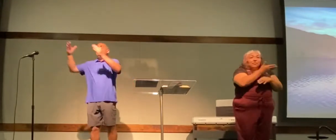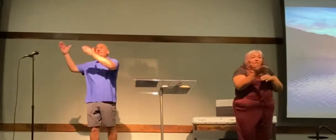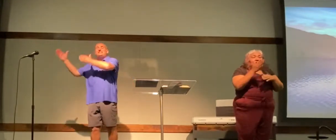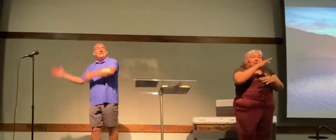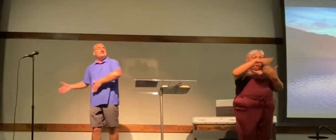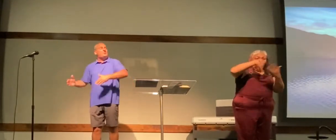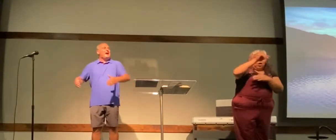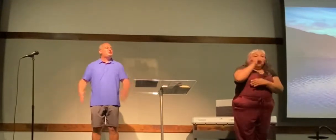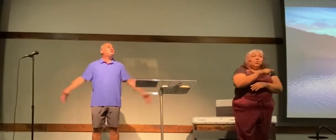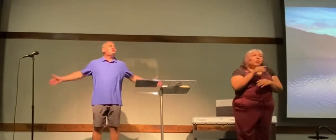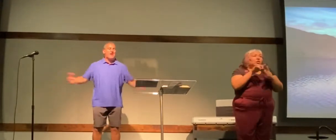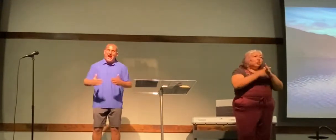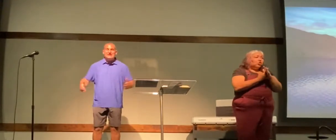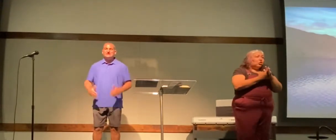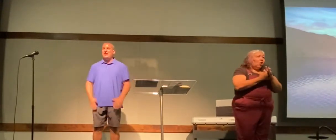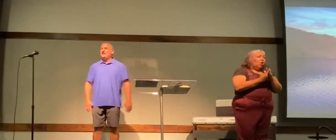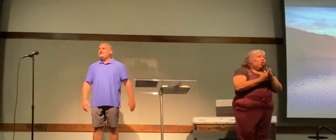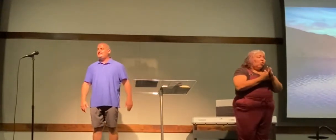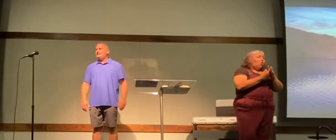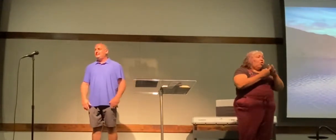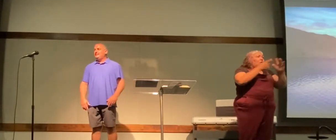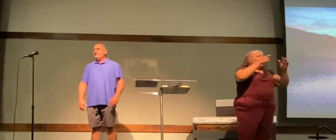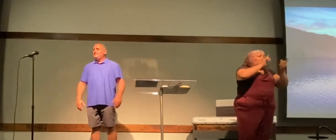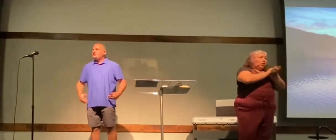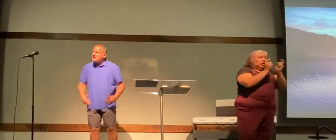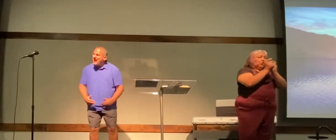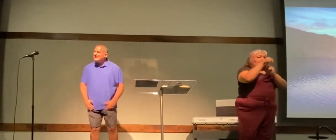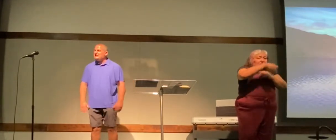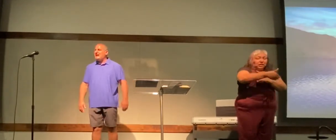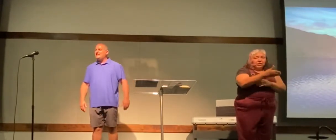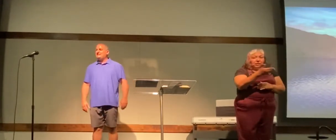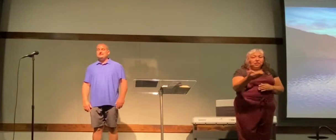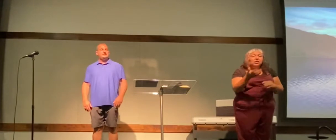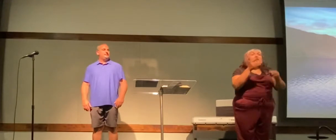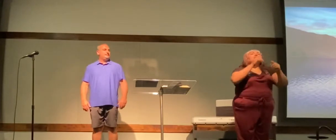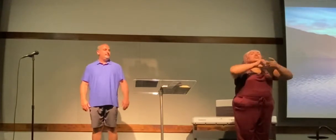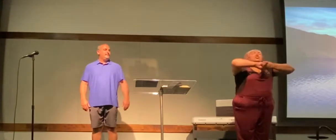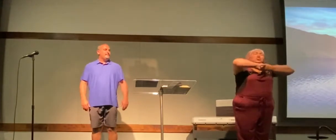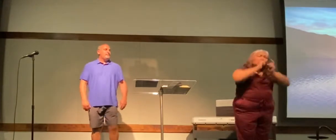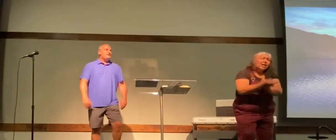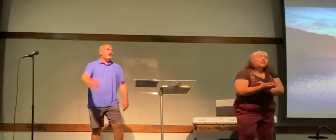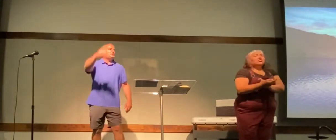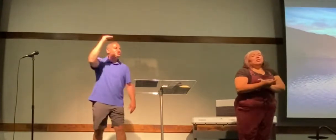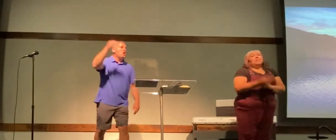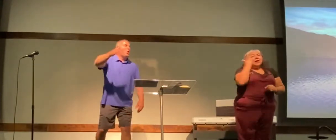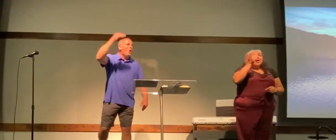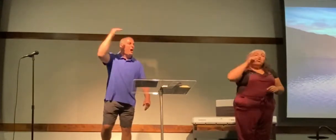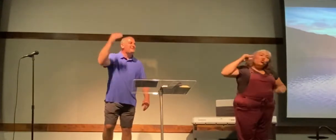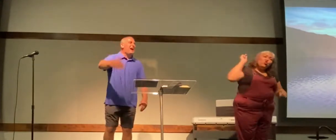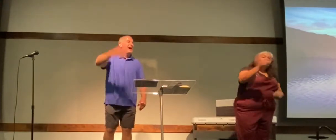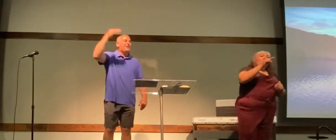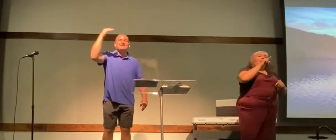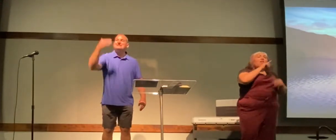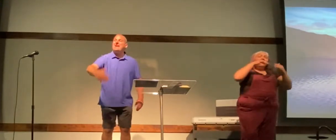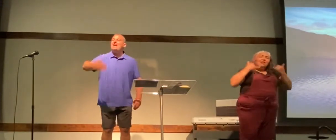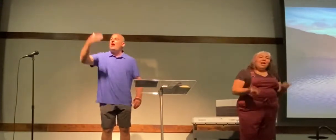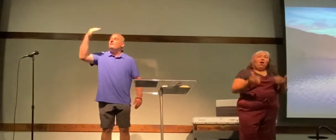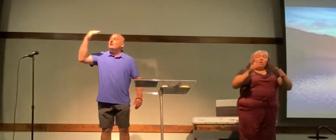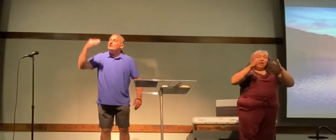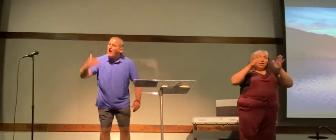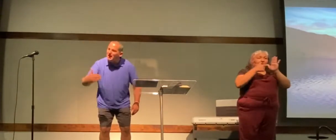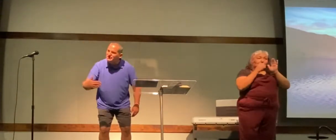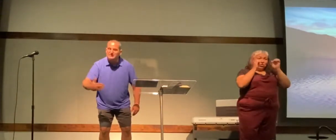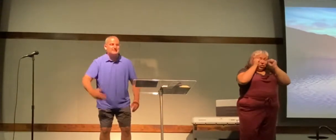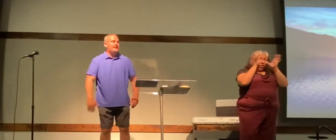you. And the things around you, change it. Change it. Because you are now in a state